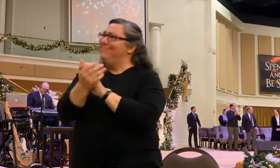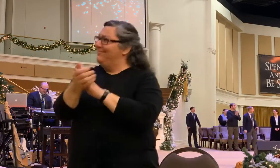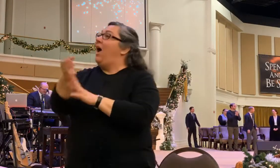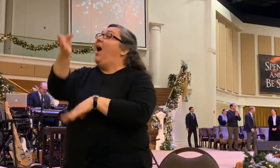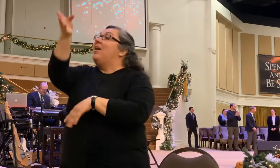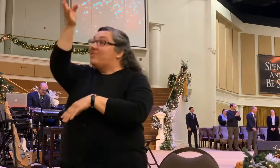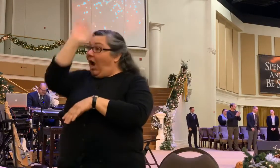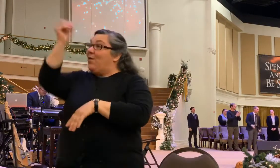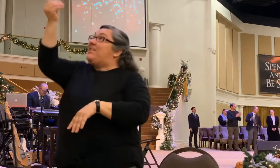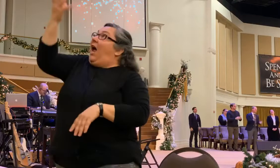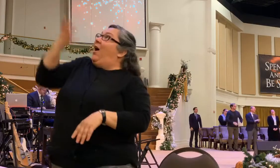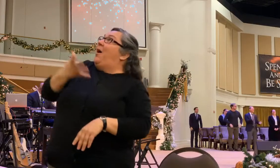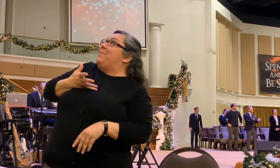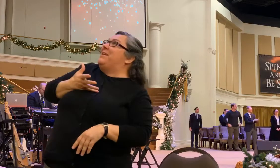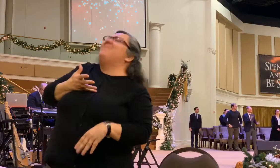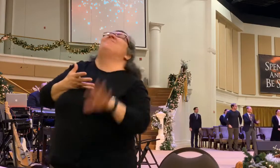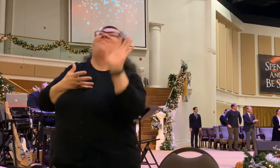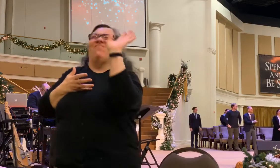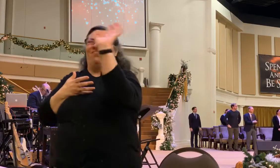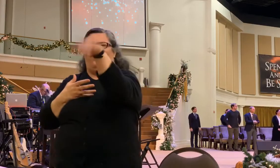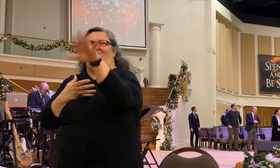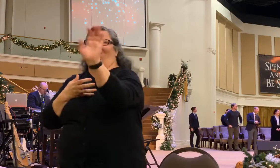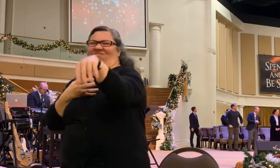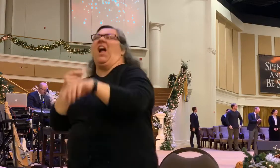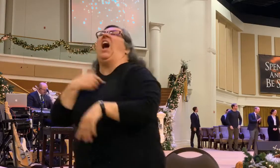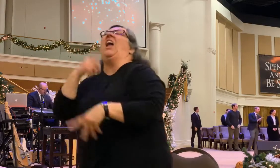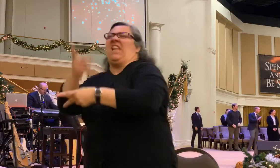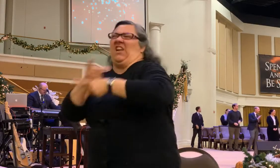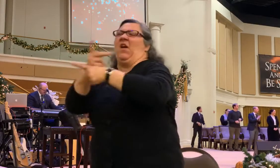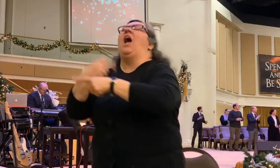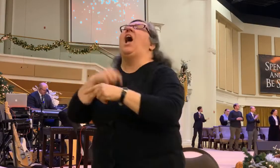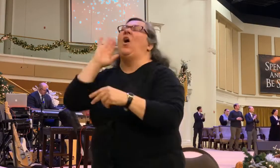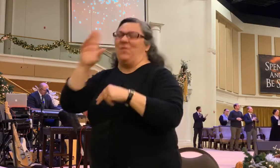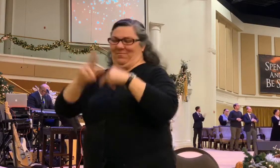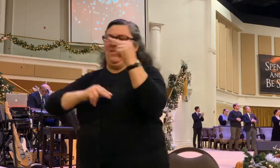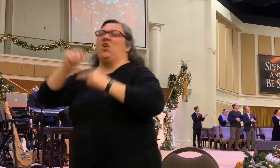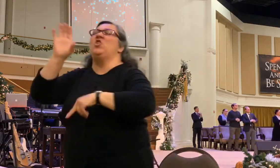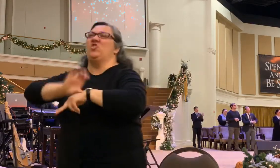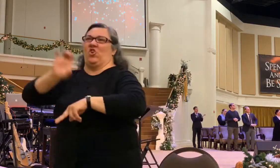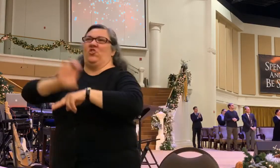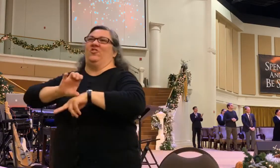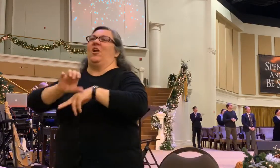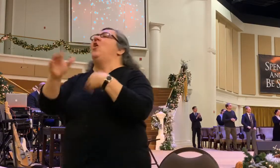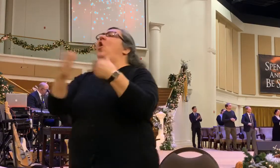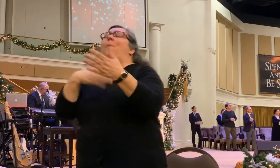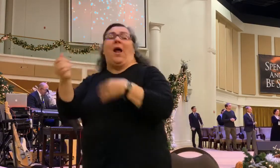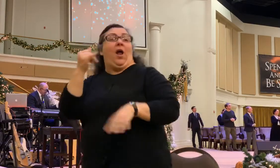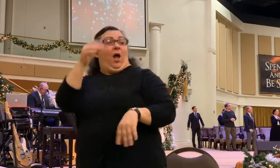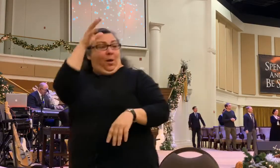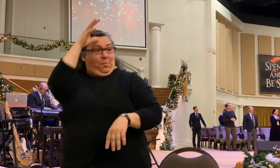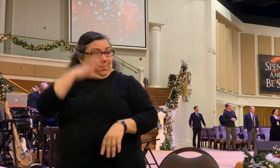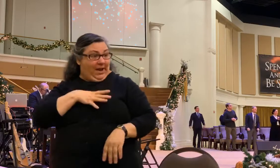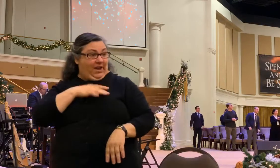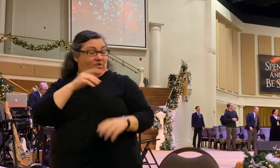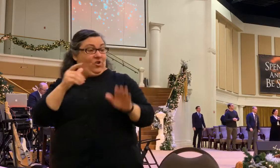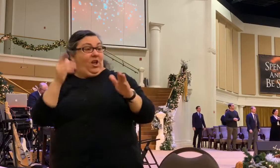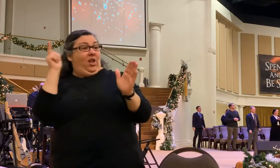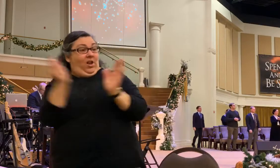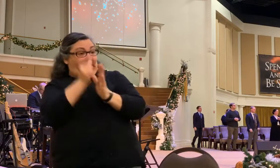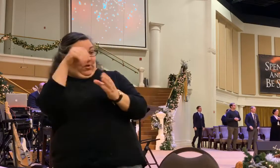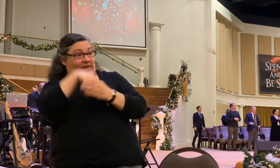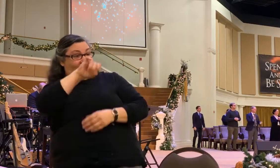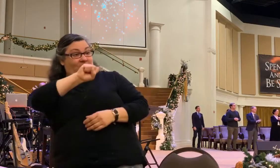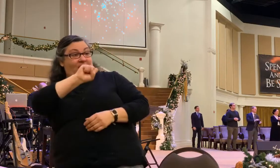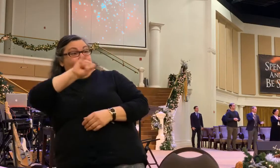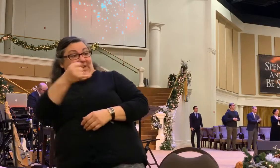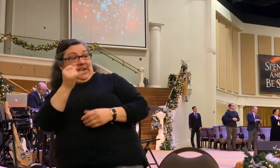God was telling me, I pay the bills of this church. I'm going to build this church. Even if I got a deport on illegal from San Jose to put